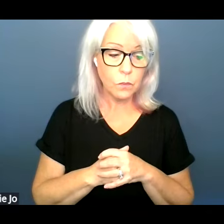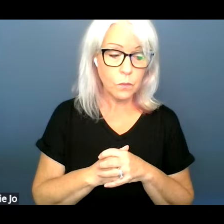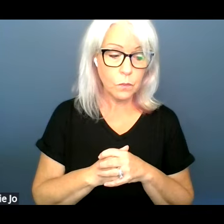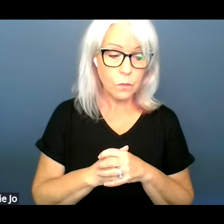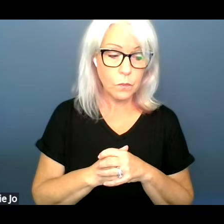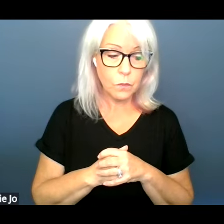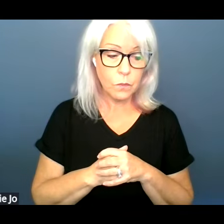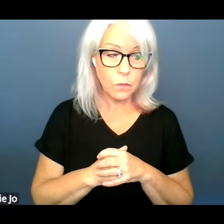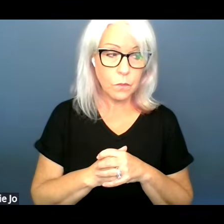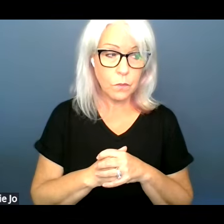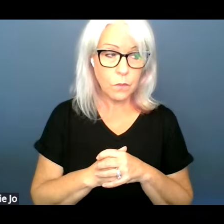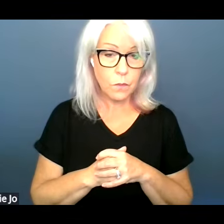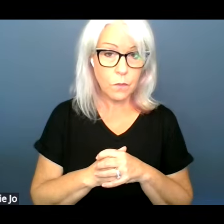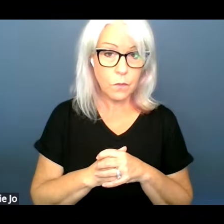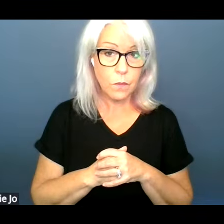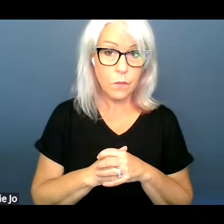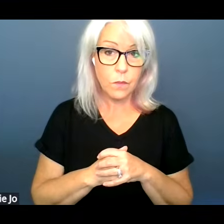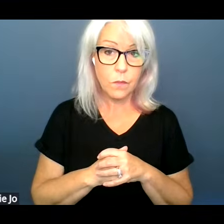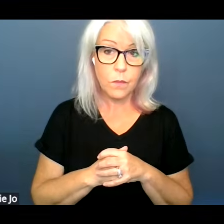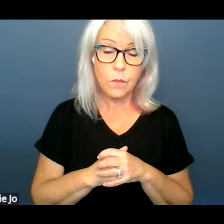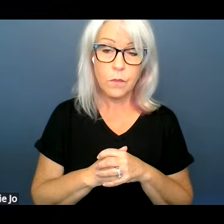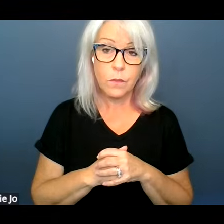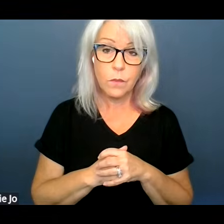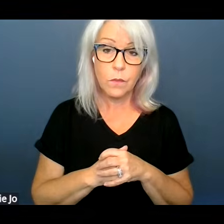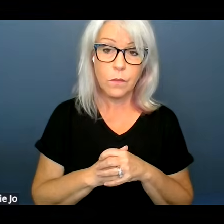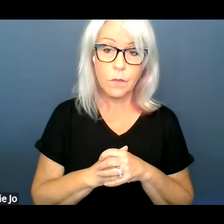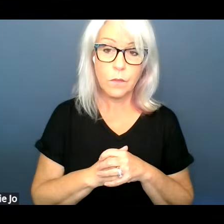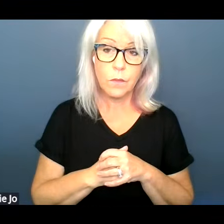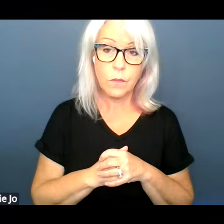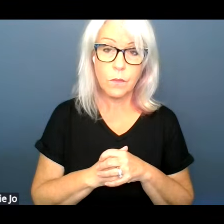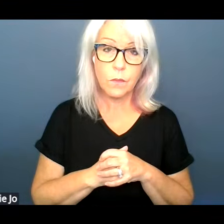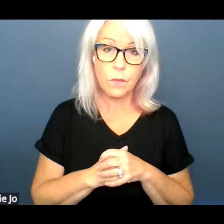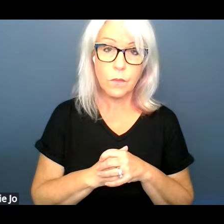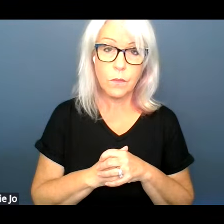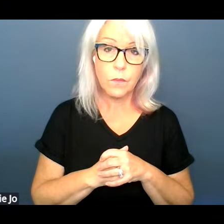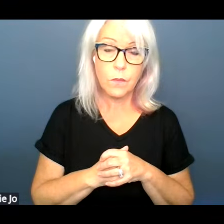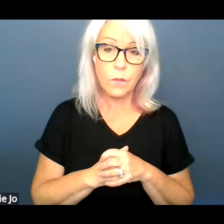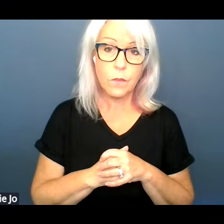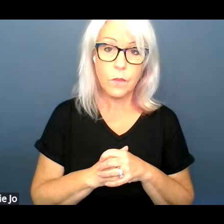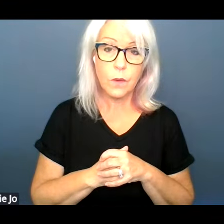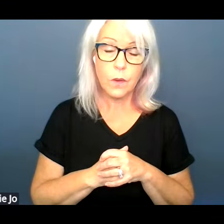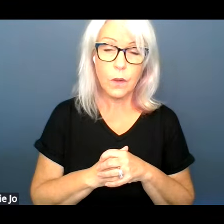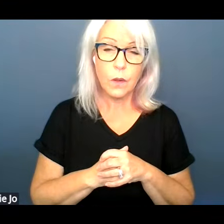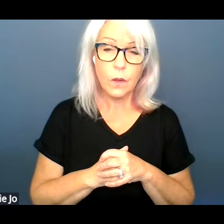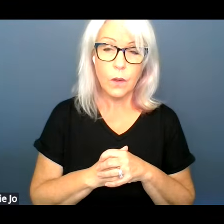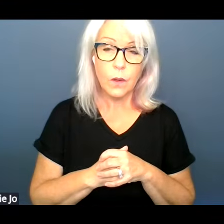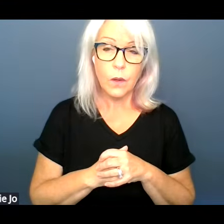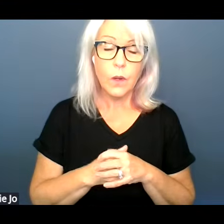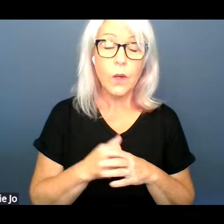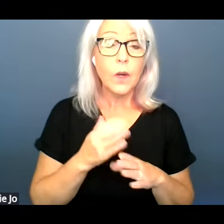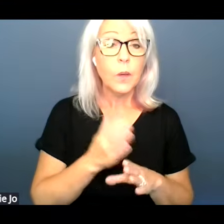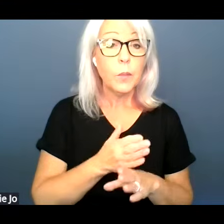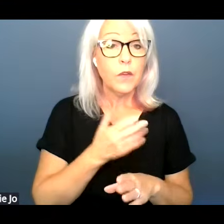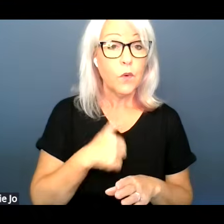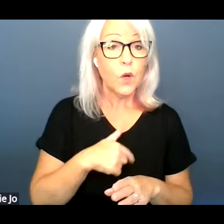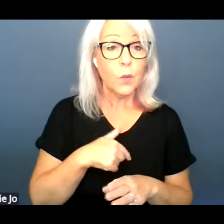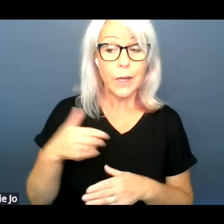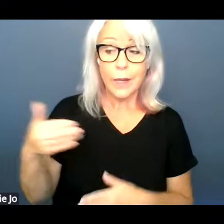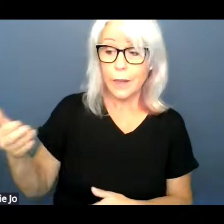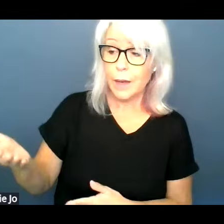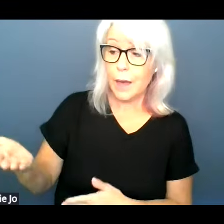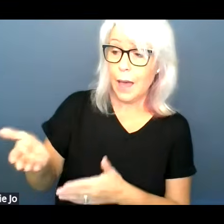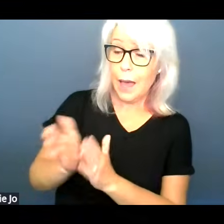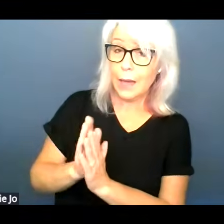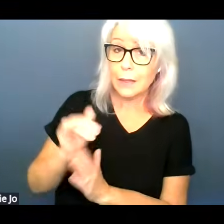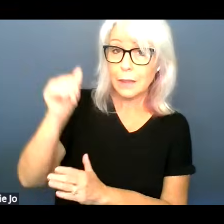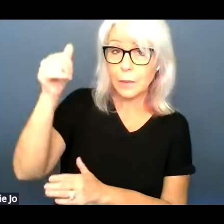Yeah, we will, yeah, we will do, but before we go down that road, before we invite Mr. Brady up too, again, I would, you